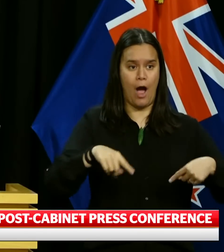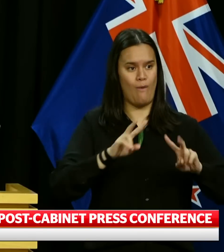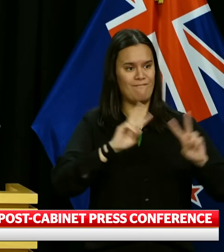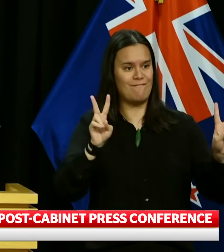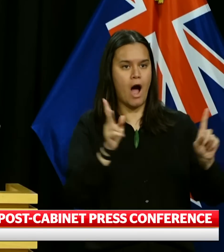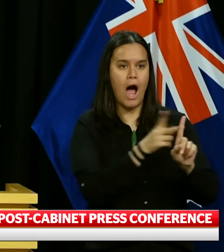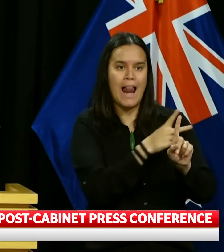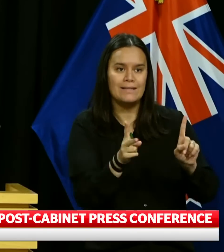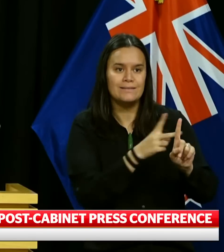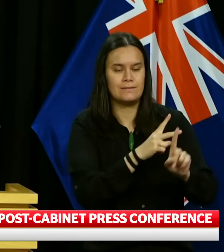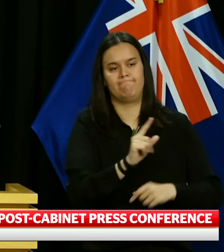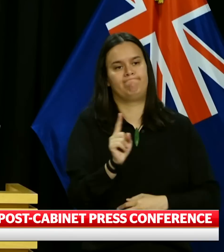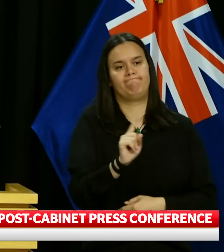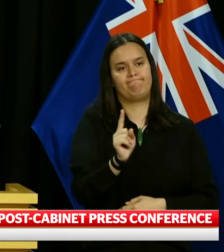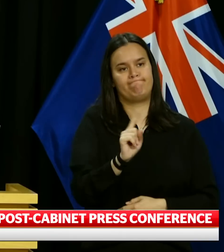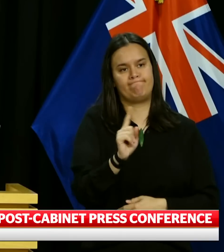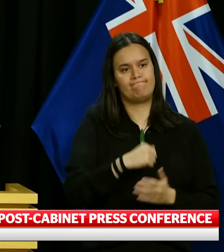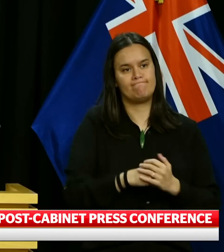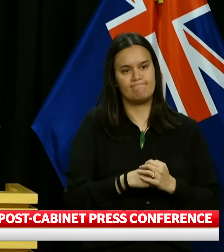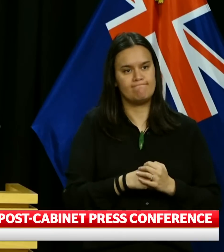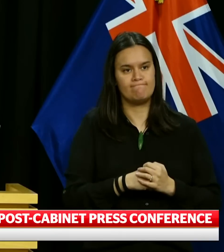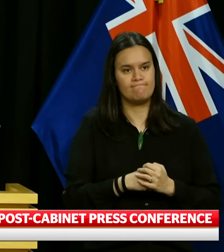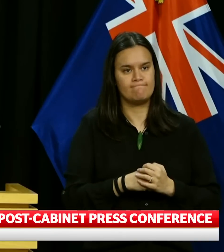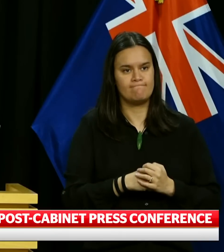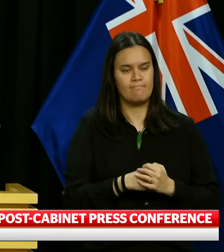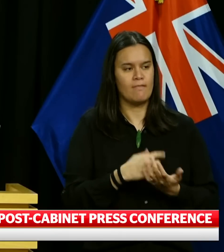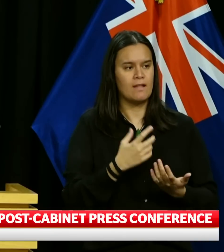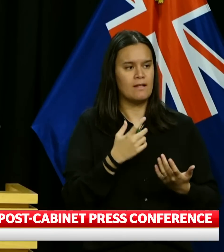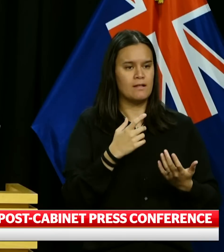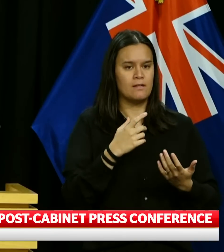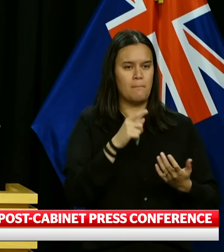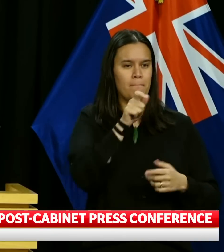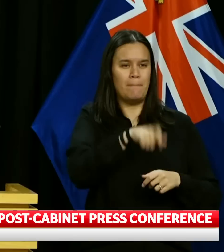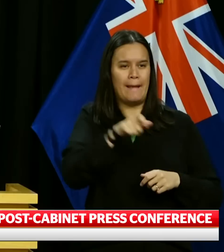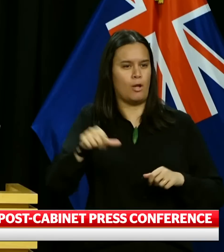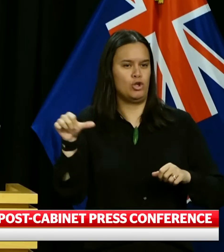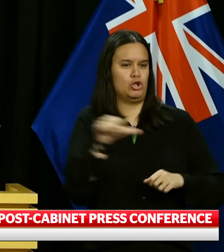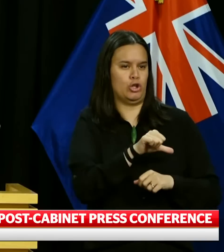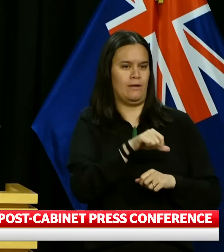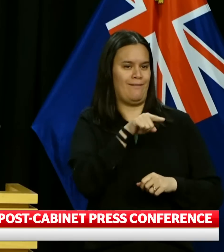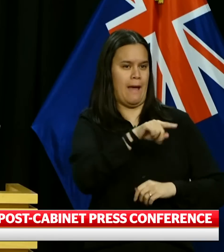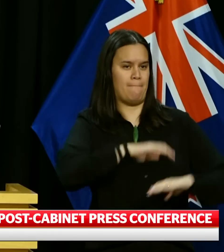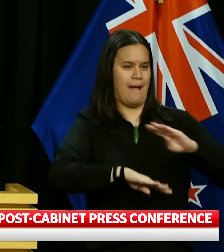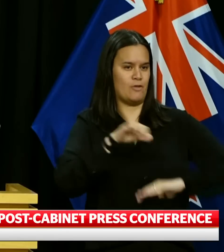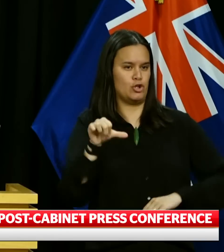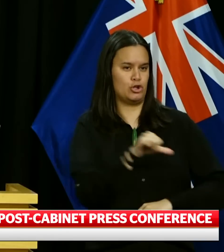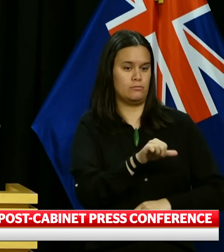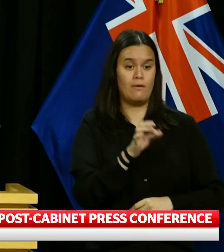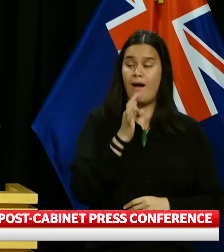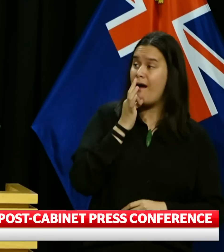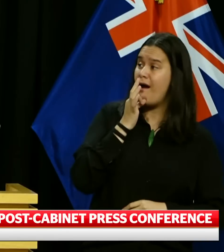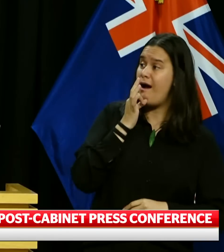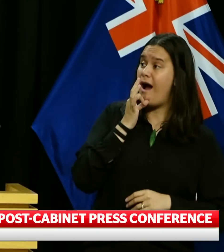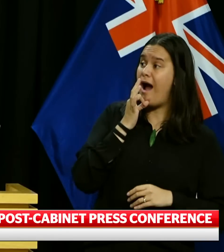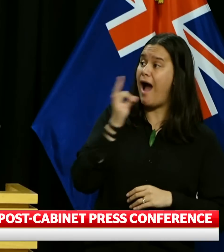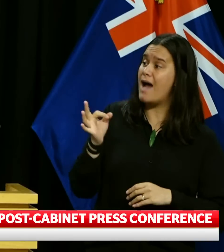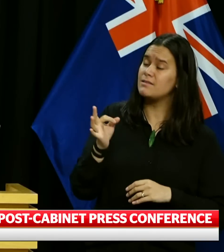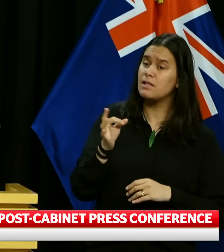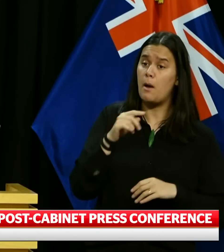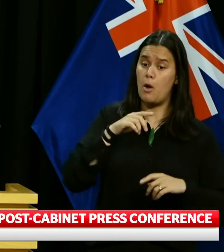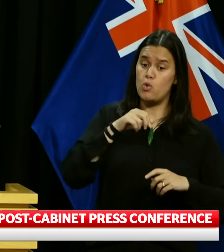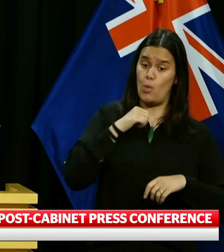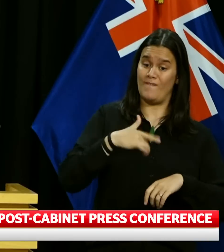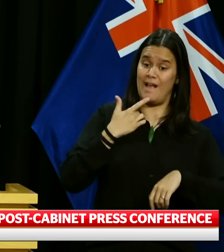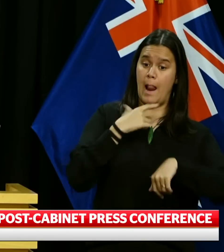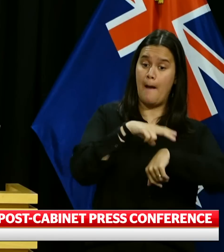that regardless of who's engaging in that type of activity. I think what we did... In those circumstances, given that those